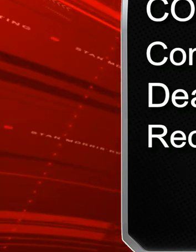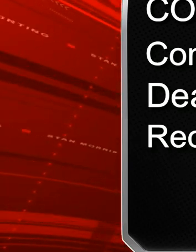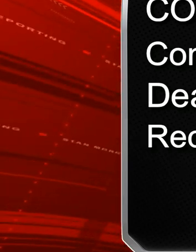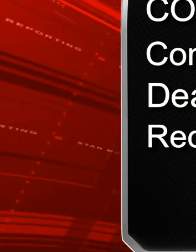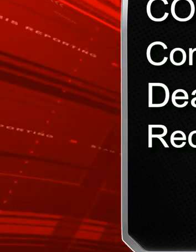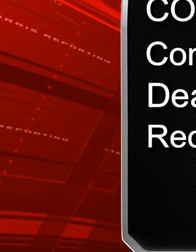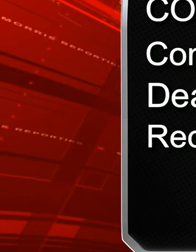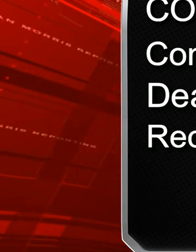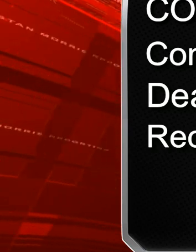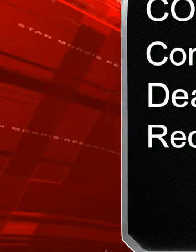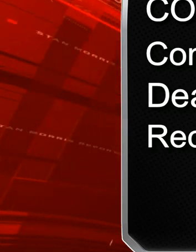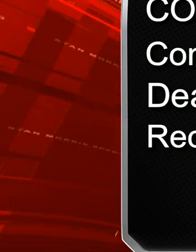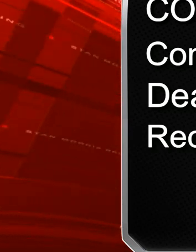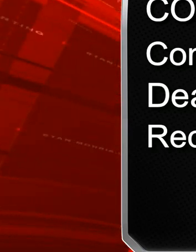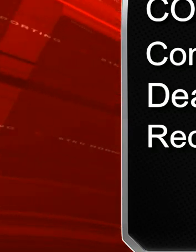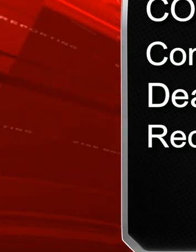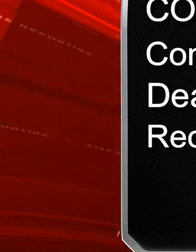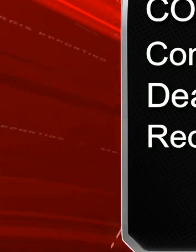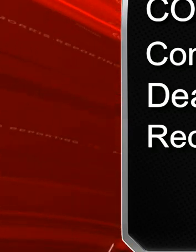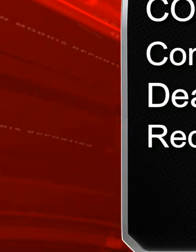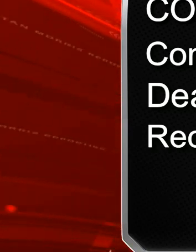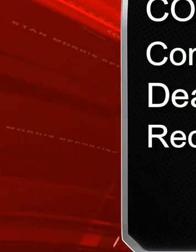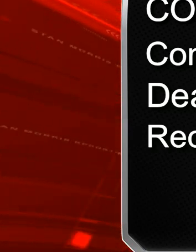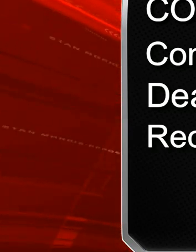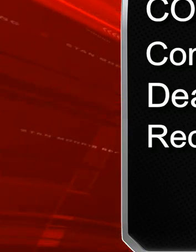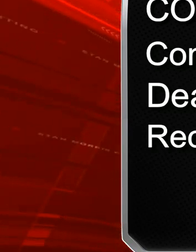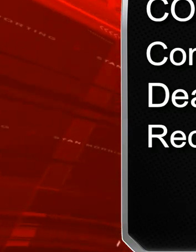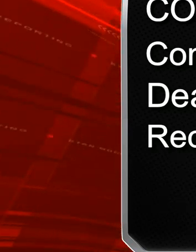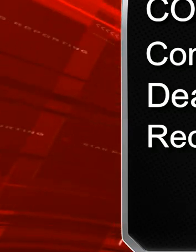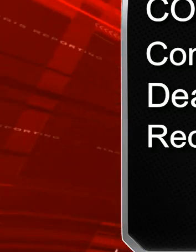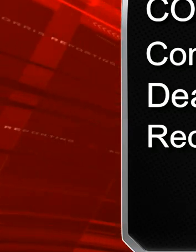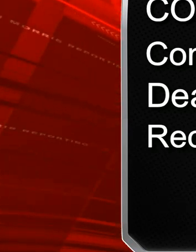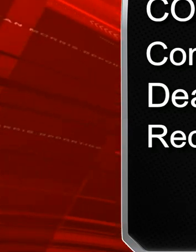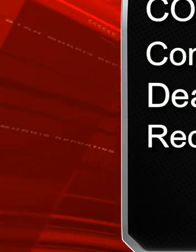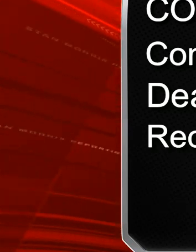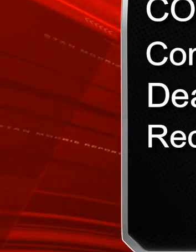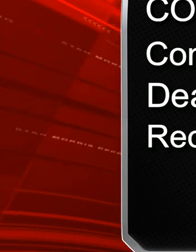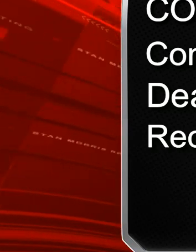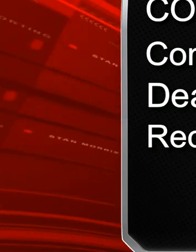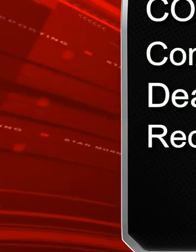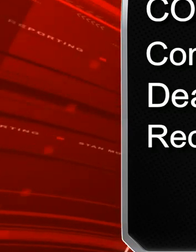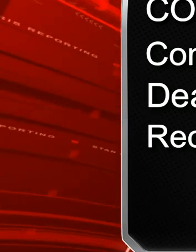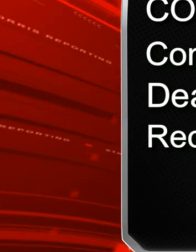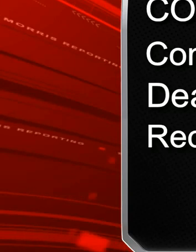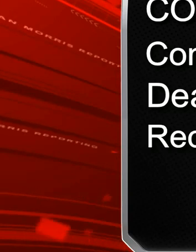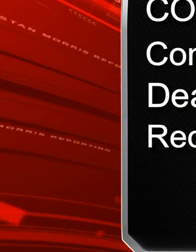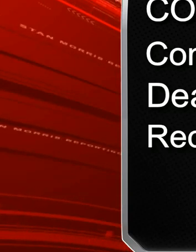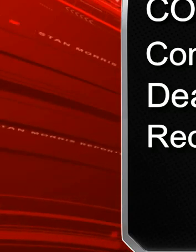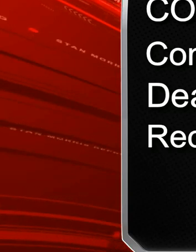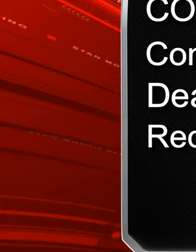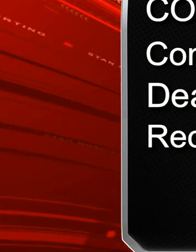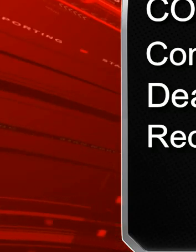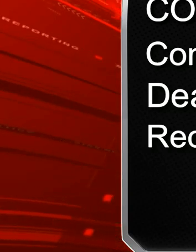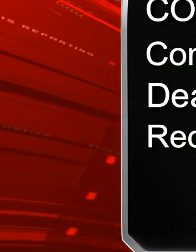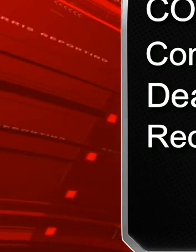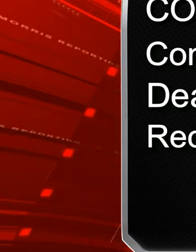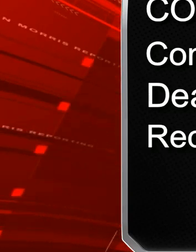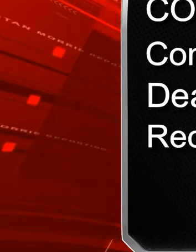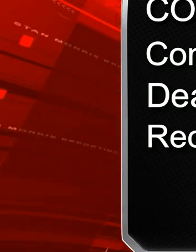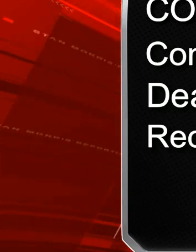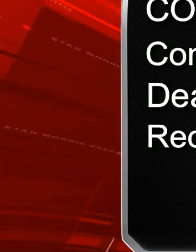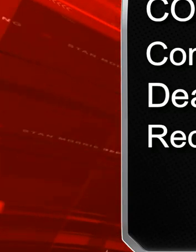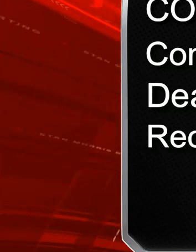mark. Of course, 384,000 having recovered in the United States. Now across the globe, 5.6